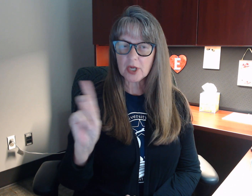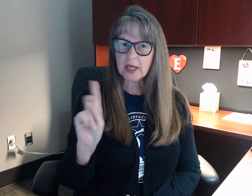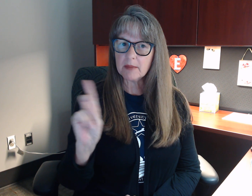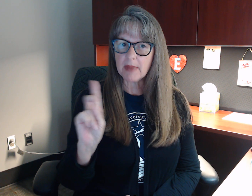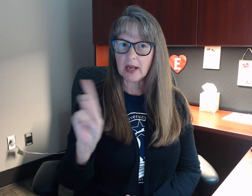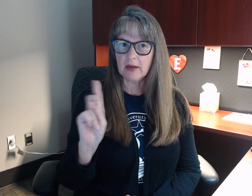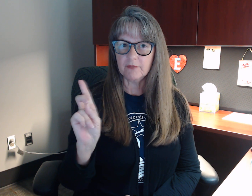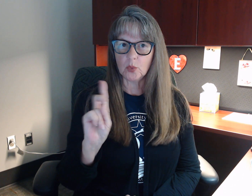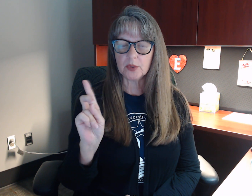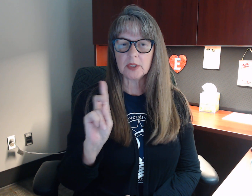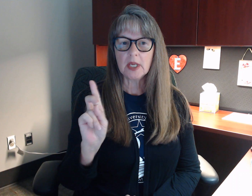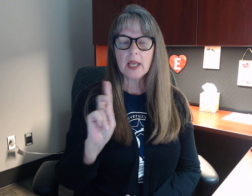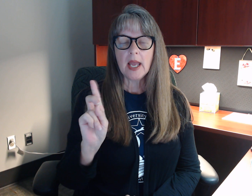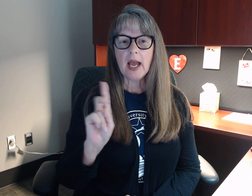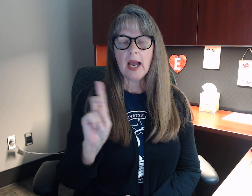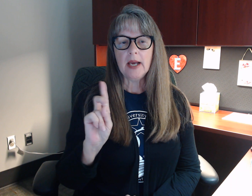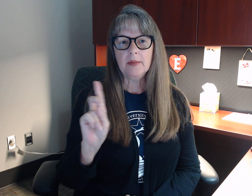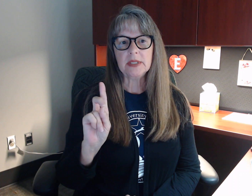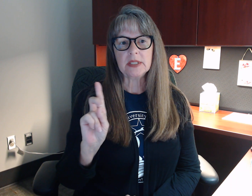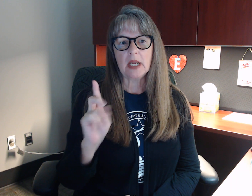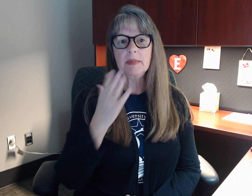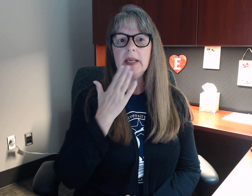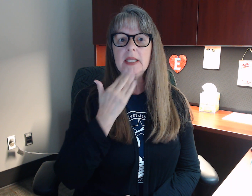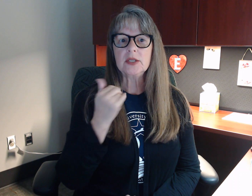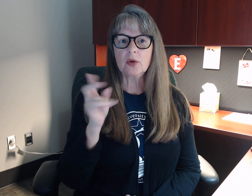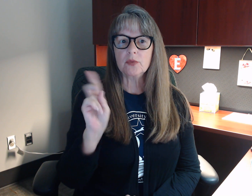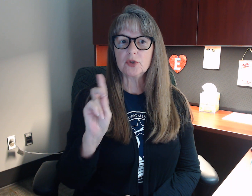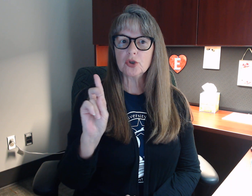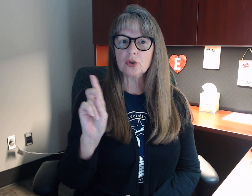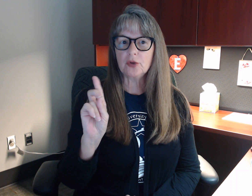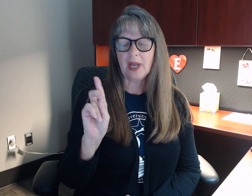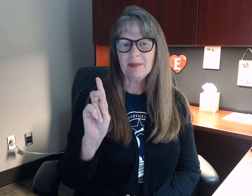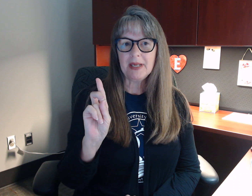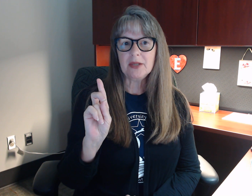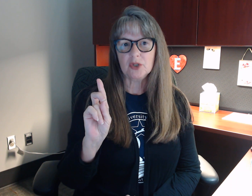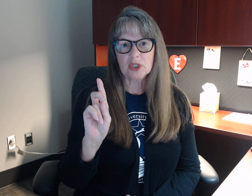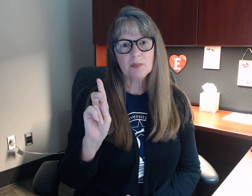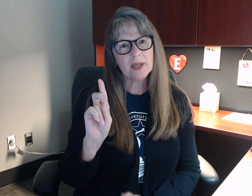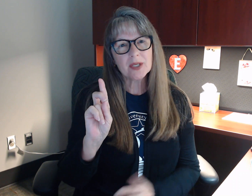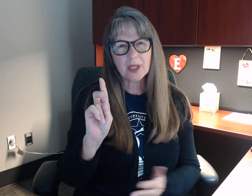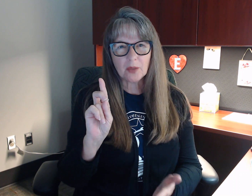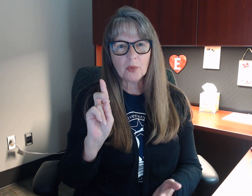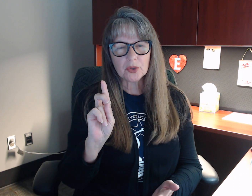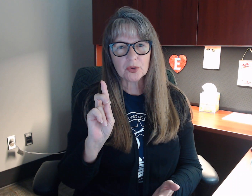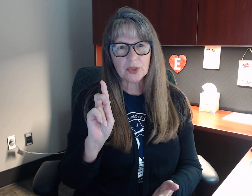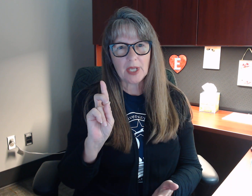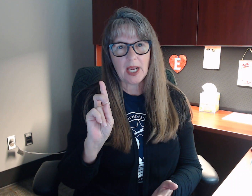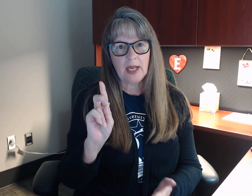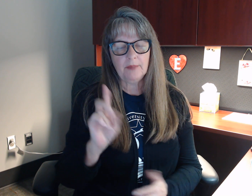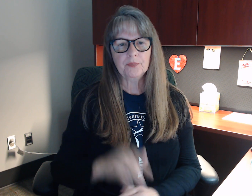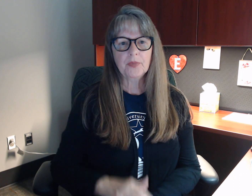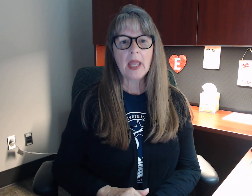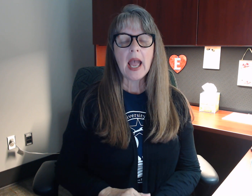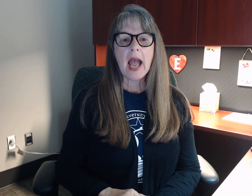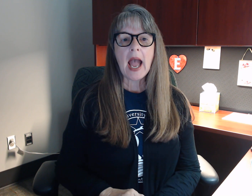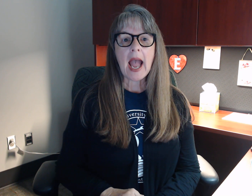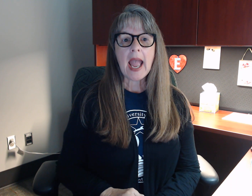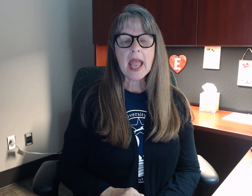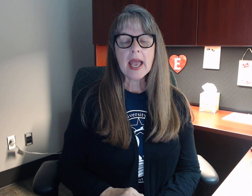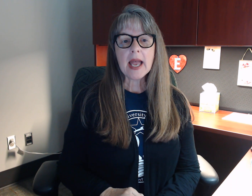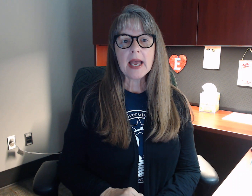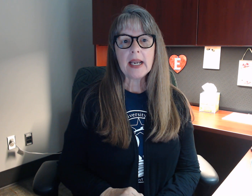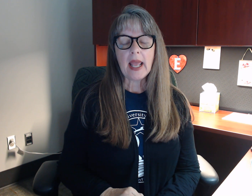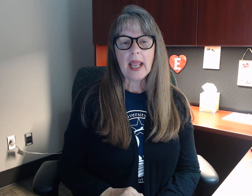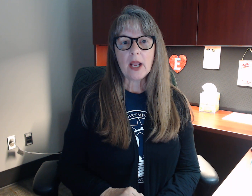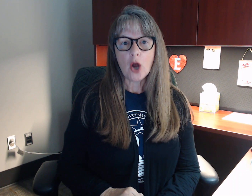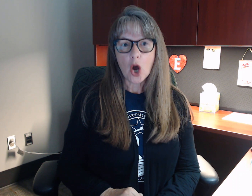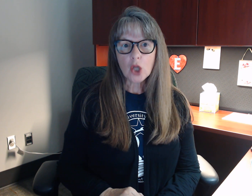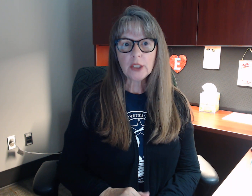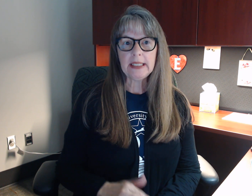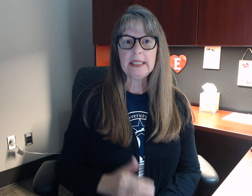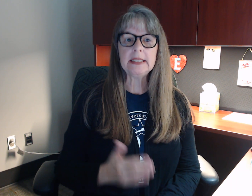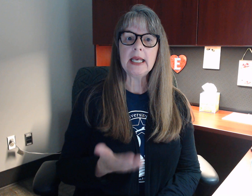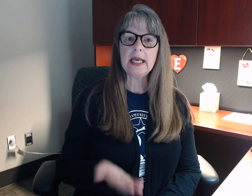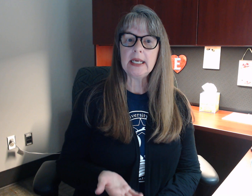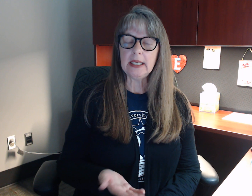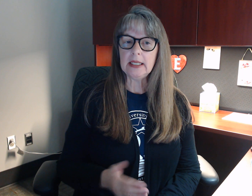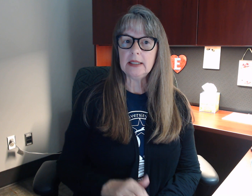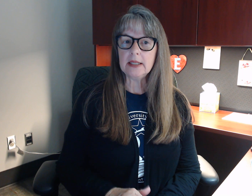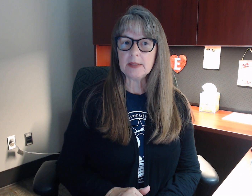back and forth, is diabetes. So the sugar diabetes is basically what you're saying. I had a colleague that a